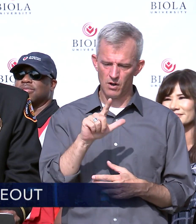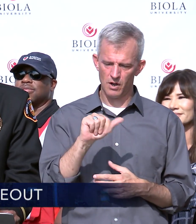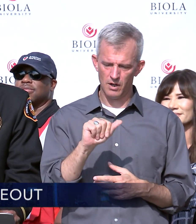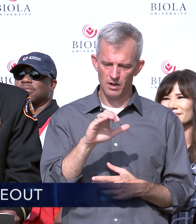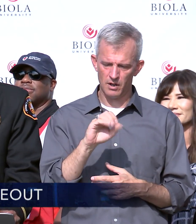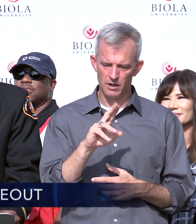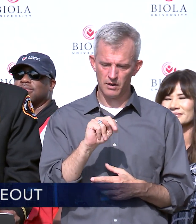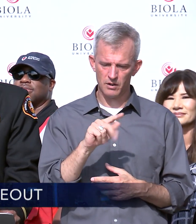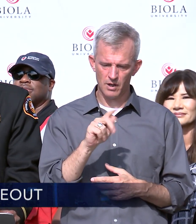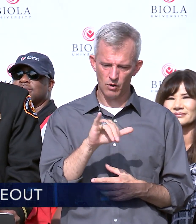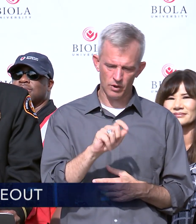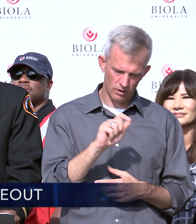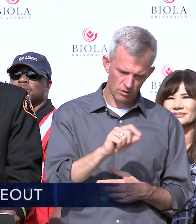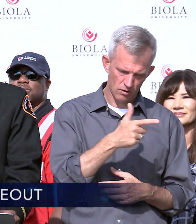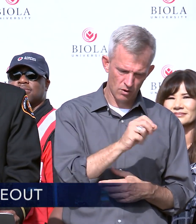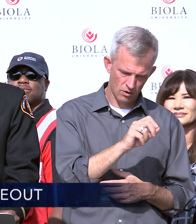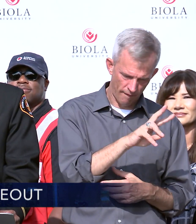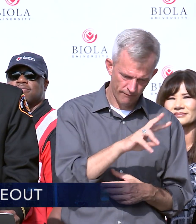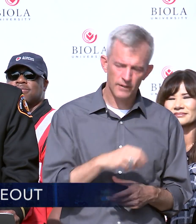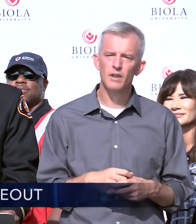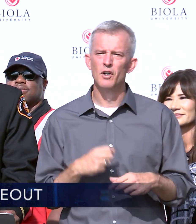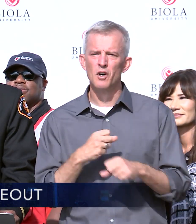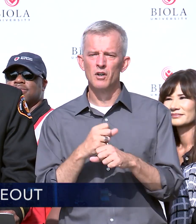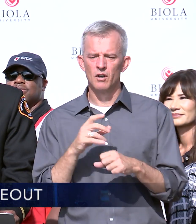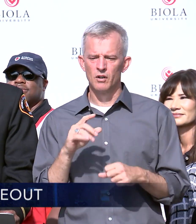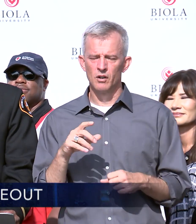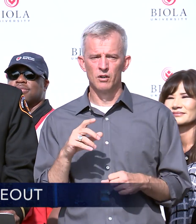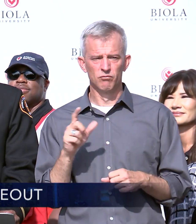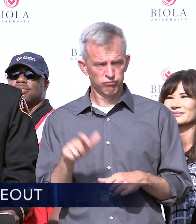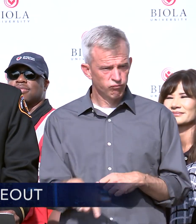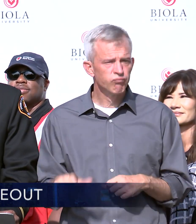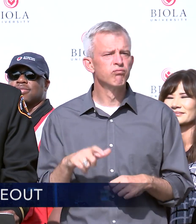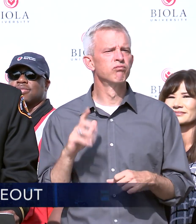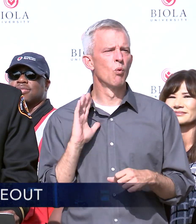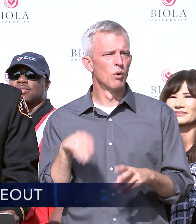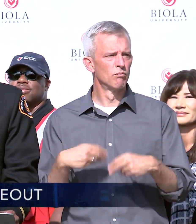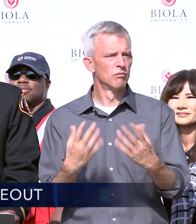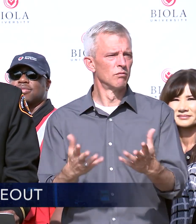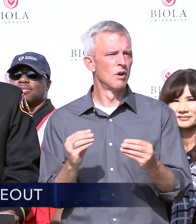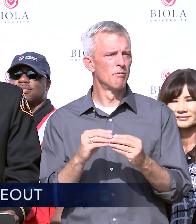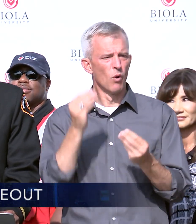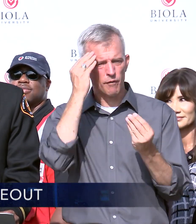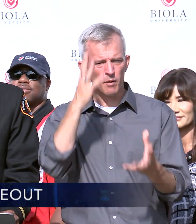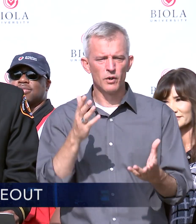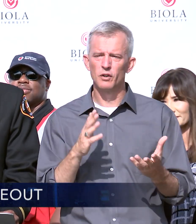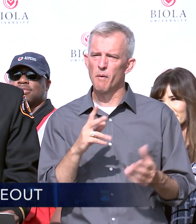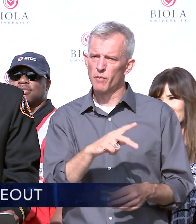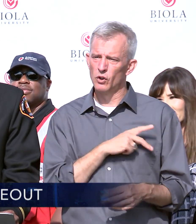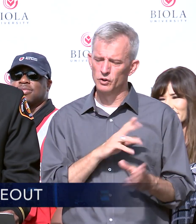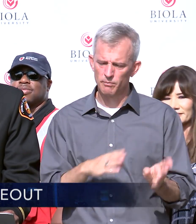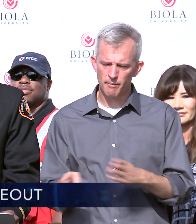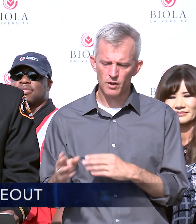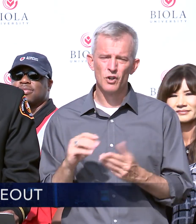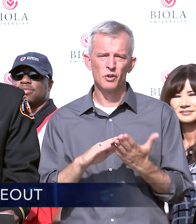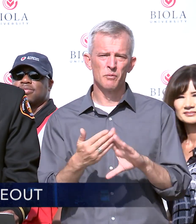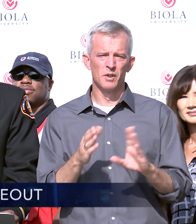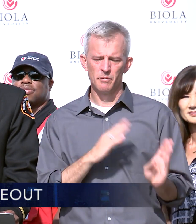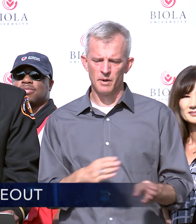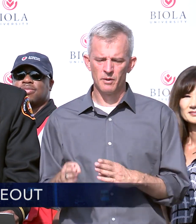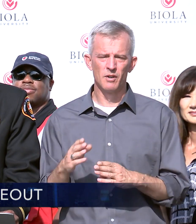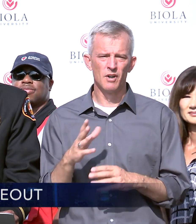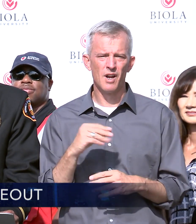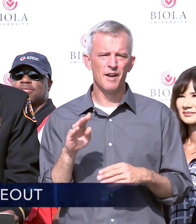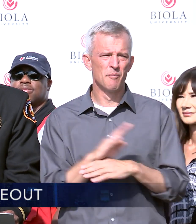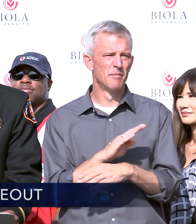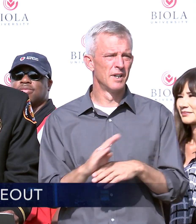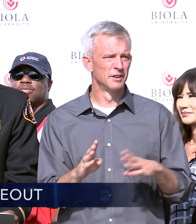fire.lacounty.gov. That will give you more information in relation to your personal preparedness, your community preparedness, and your business preparedness in